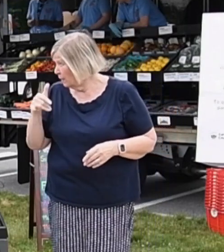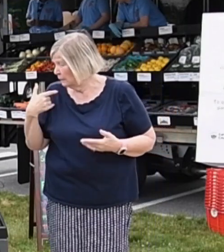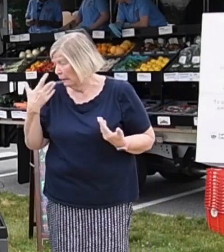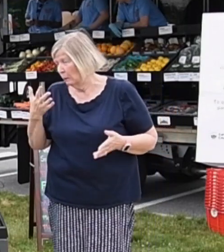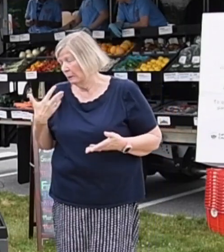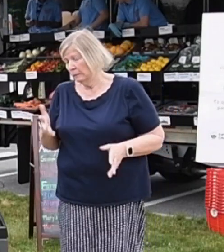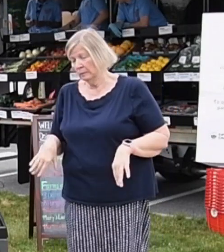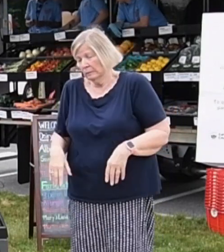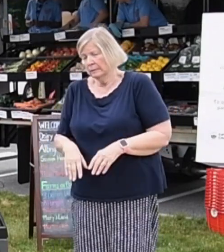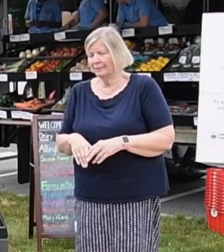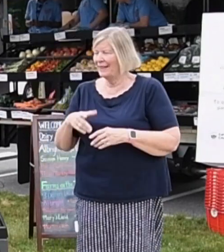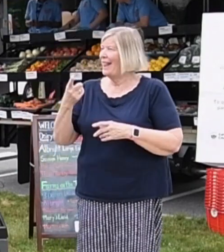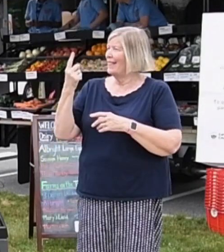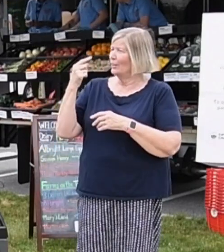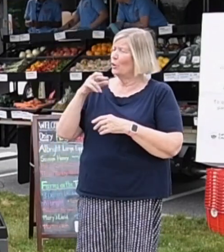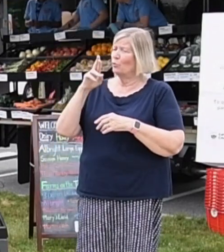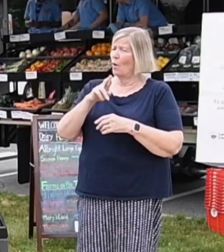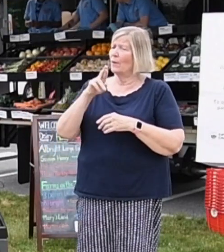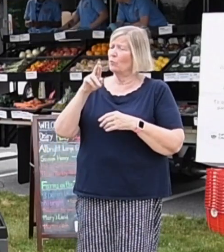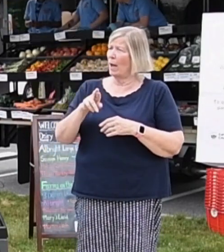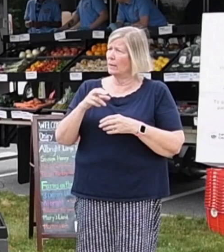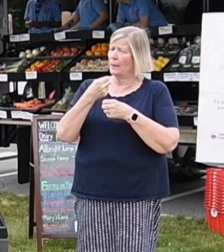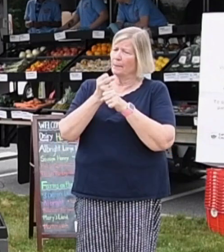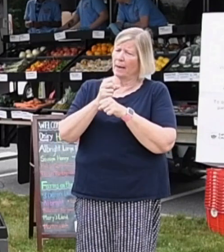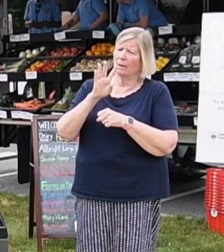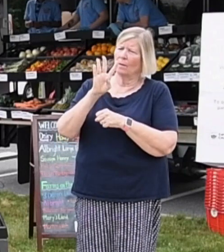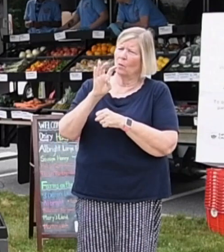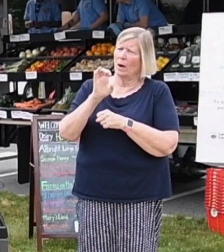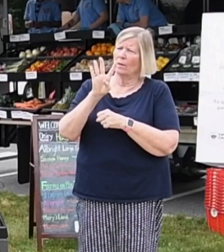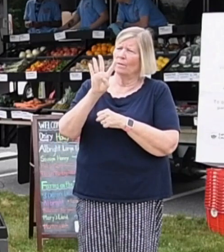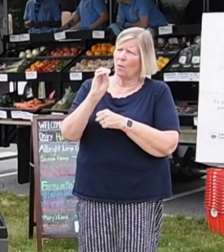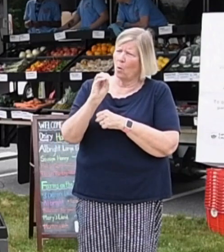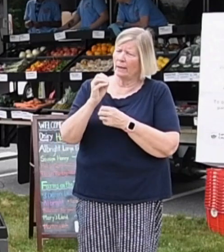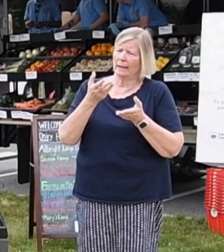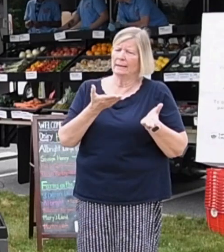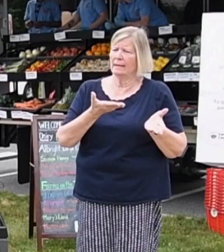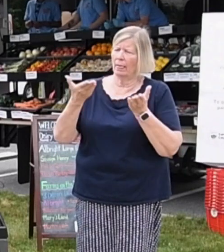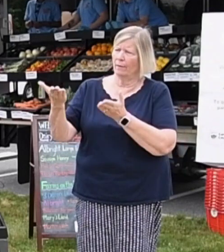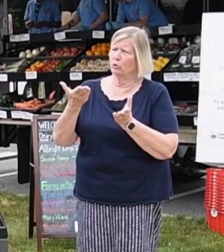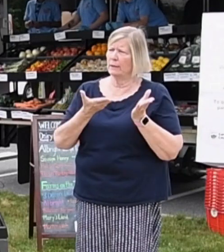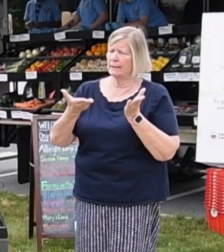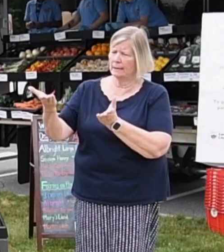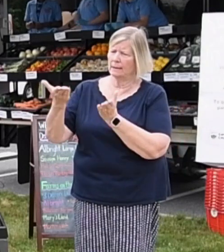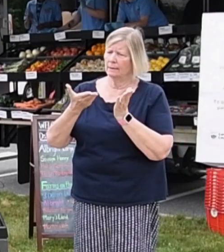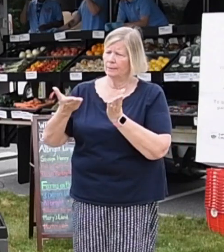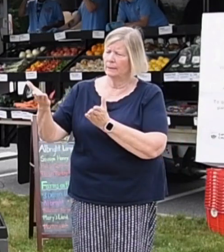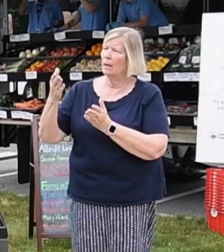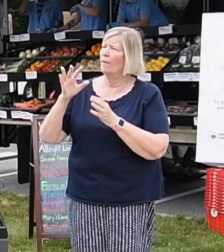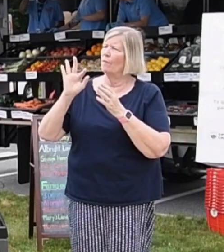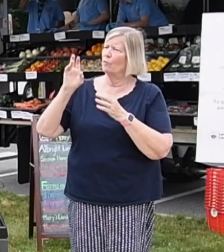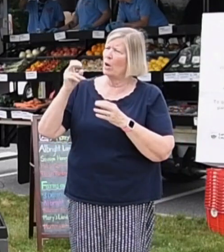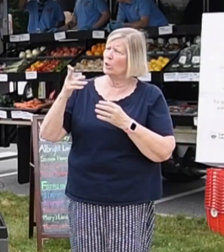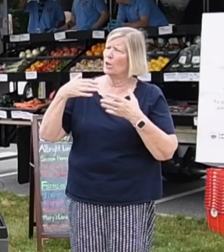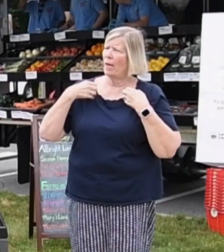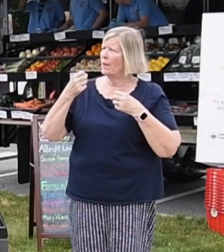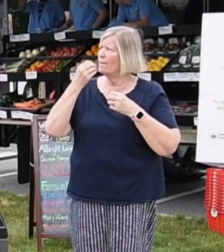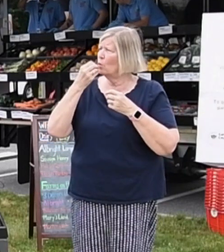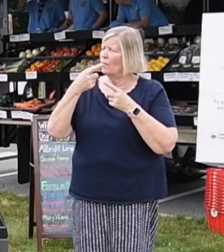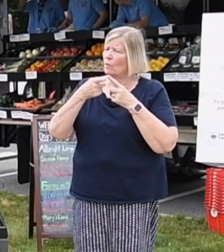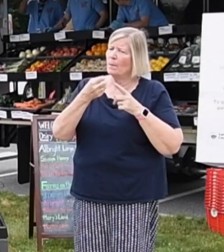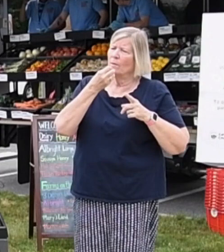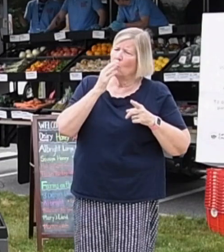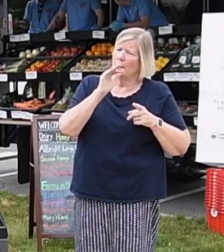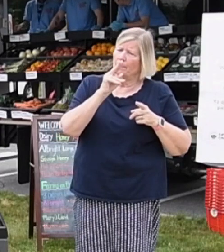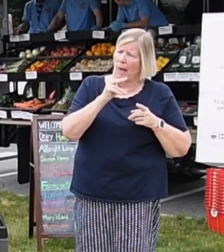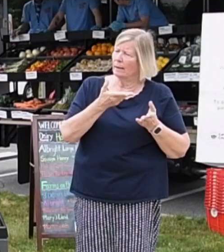don't know. Last year, the Roving Radish made 440 deliveries of fresh, healthy food from the food